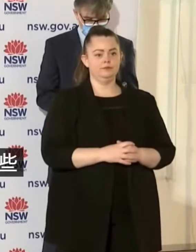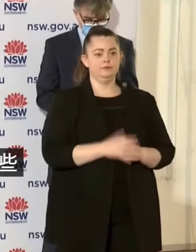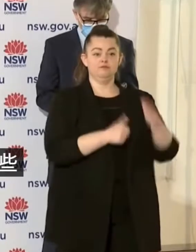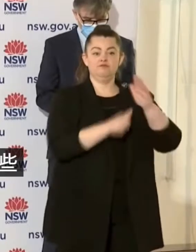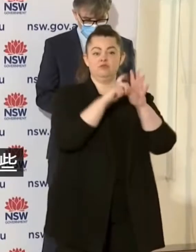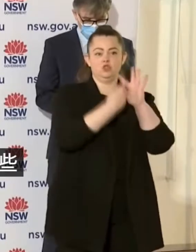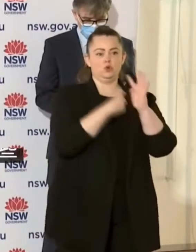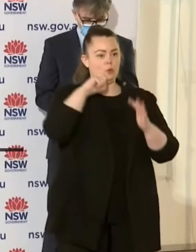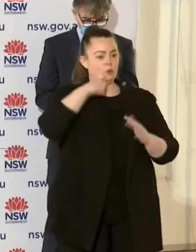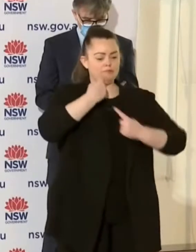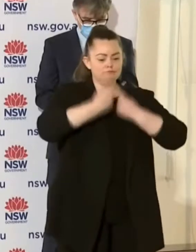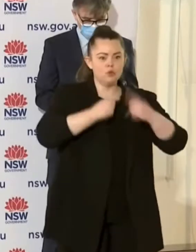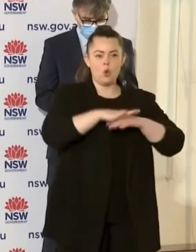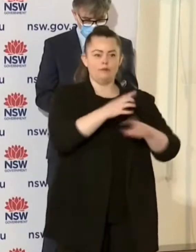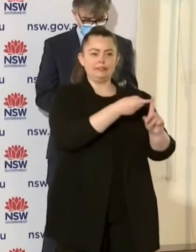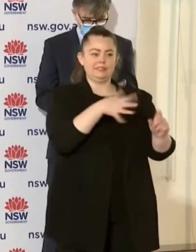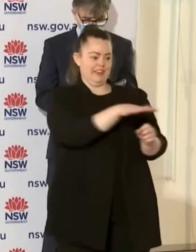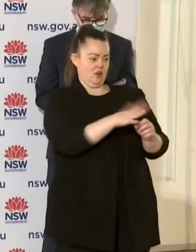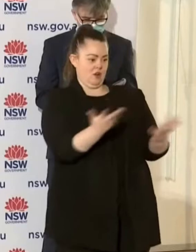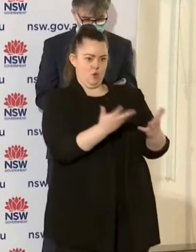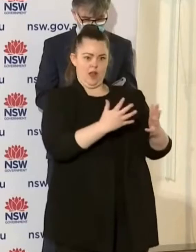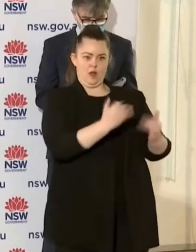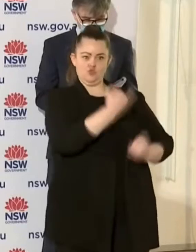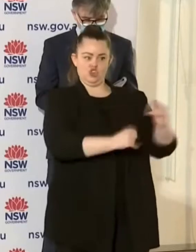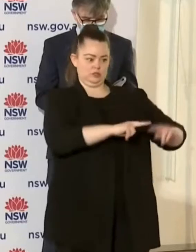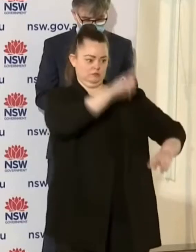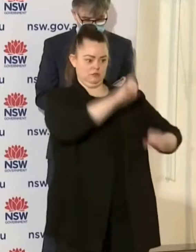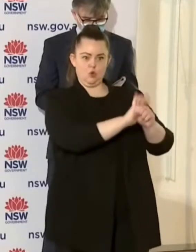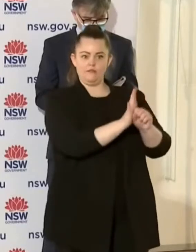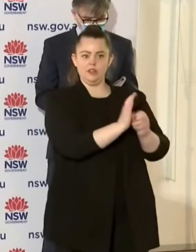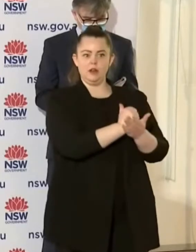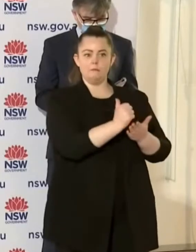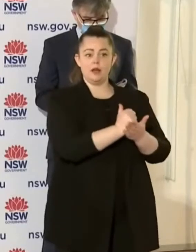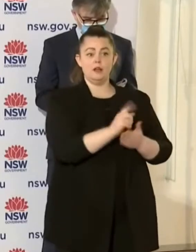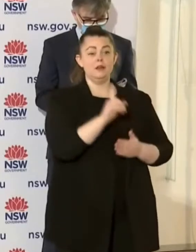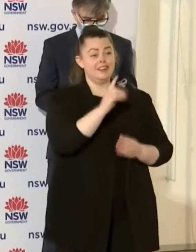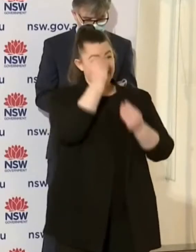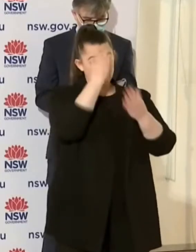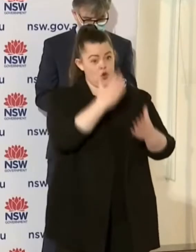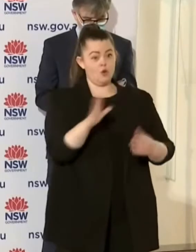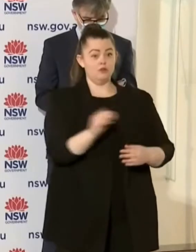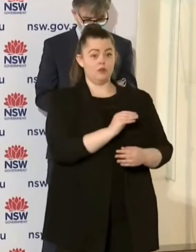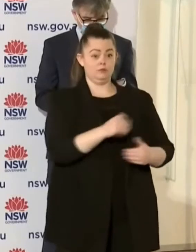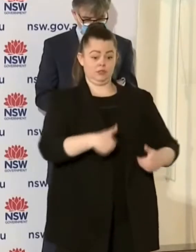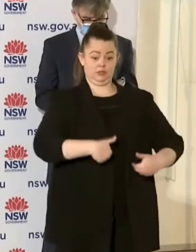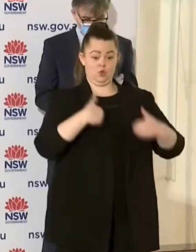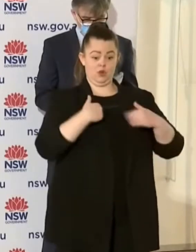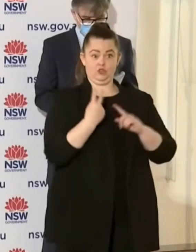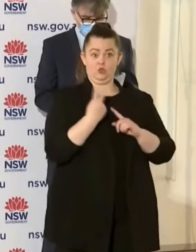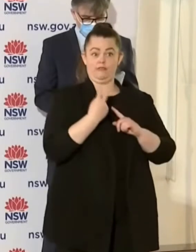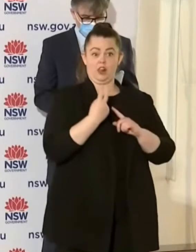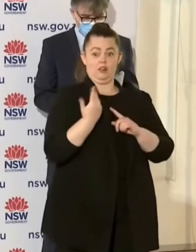concern. But I just want to point out that as of 12:01 a.m. this morning, certain parts